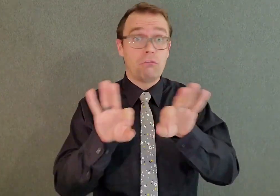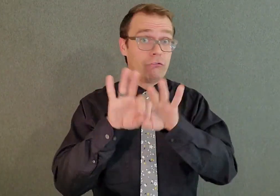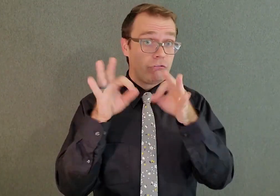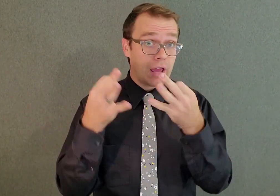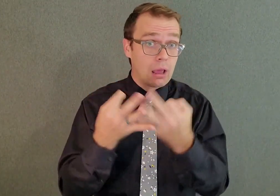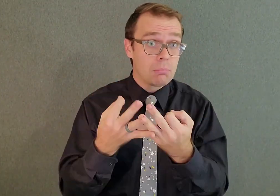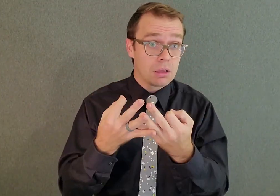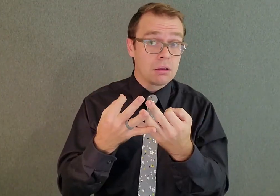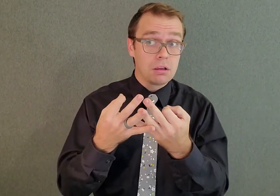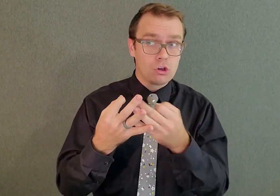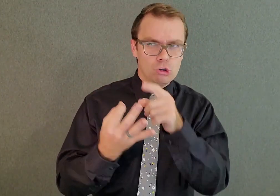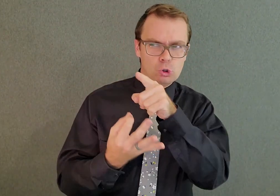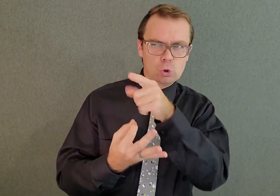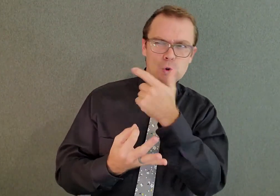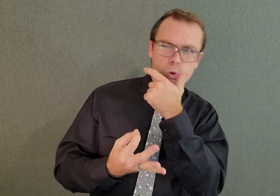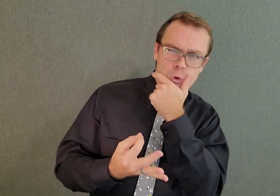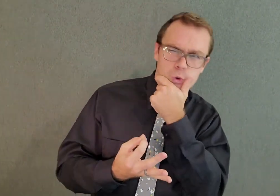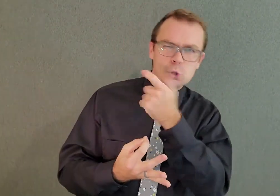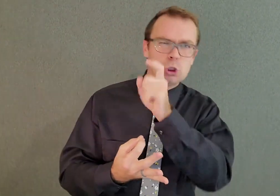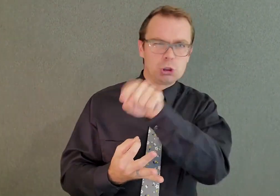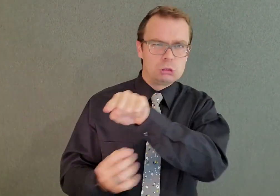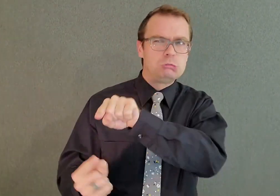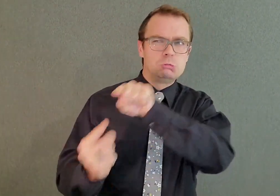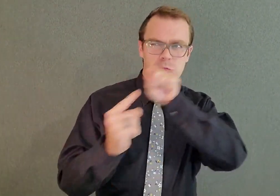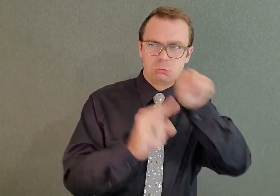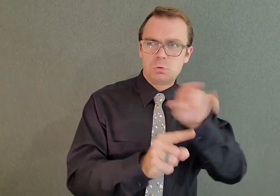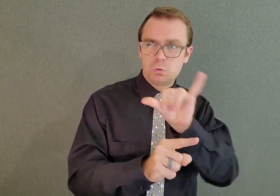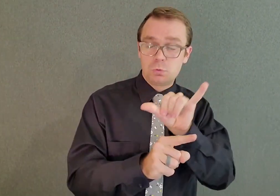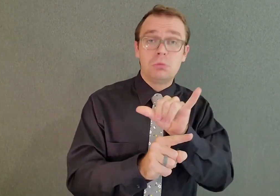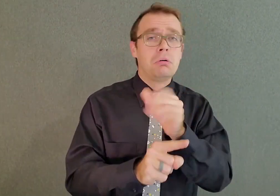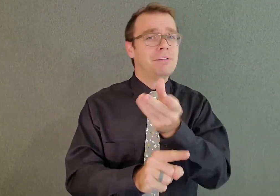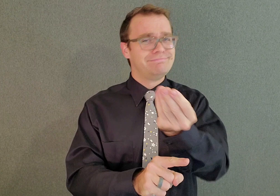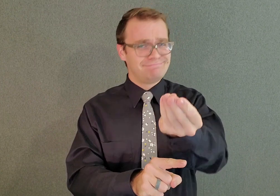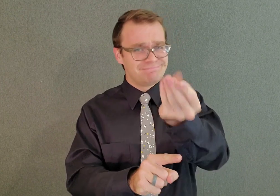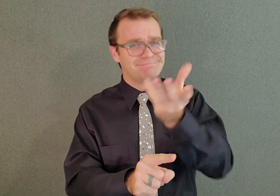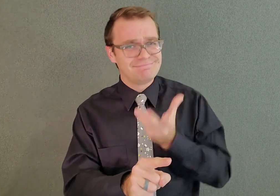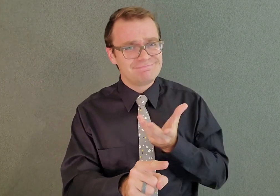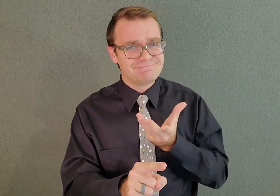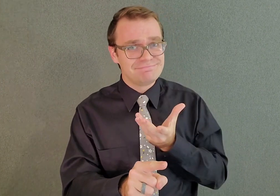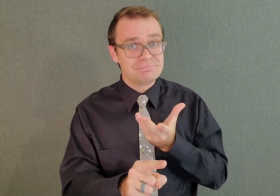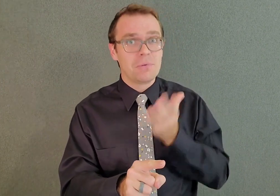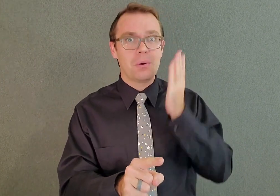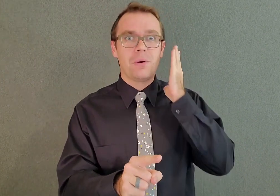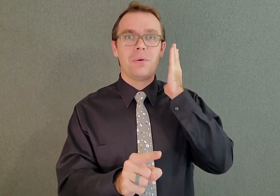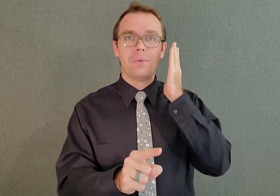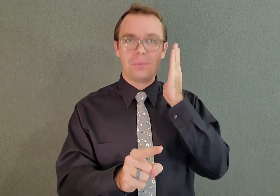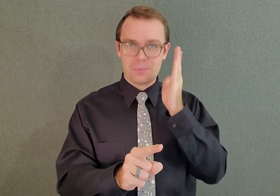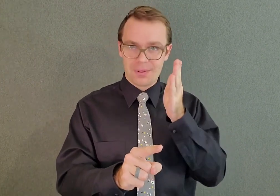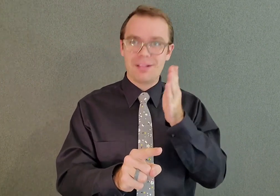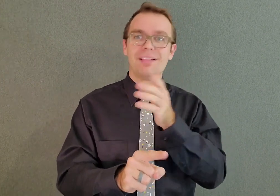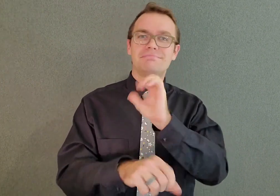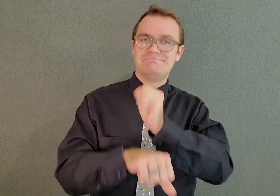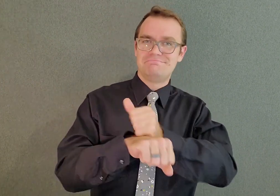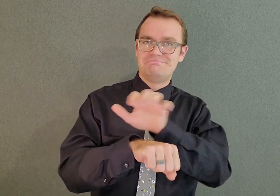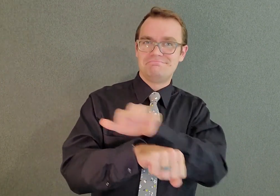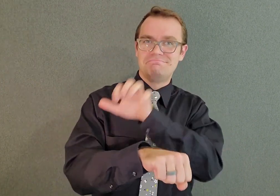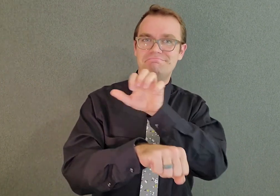loved one that you think should also get their spine checked by us, kindly let my staff know and they will provide them with